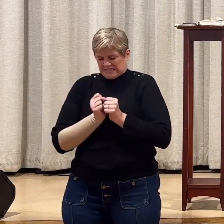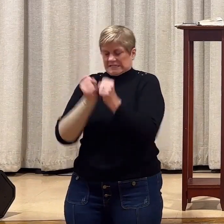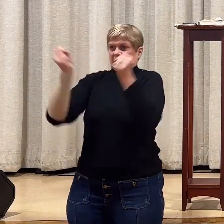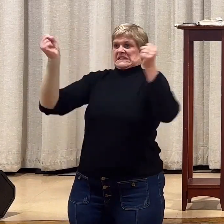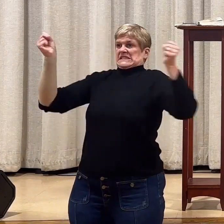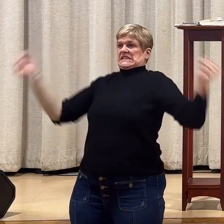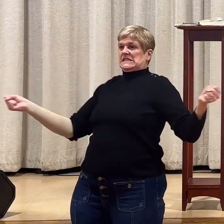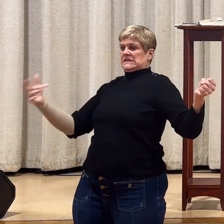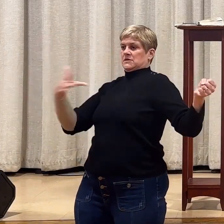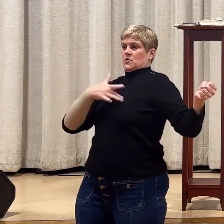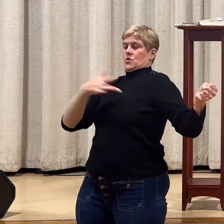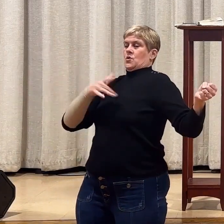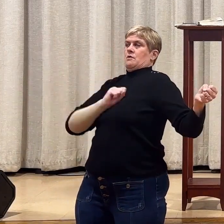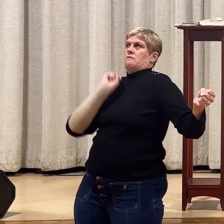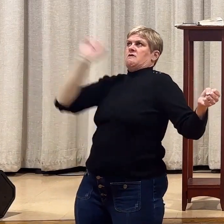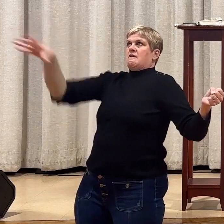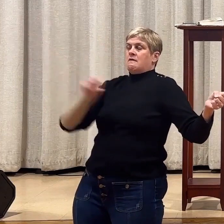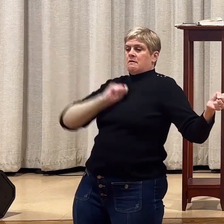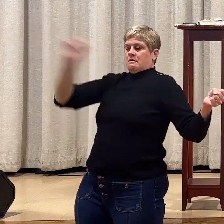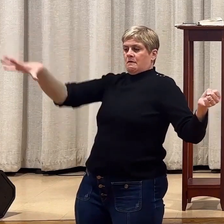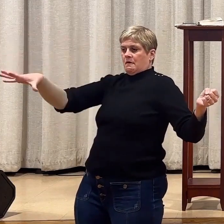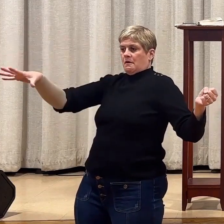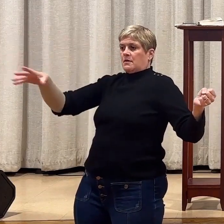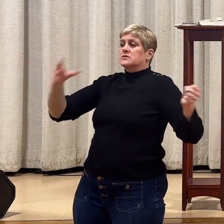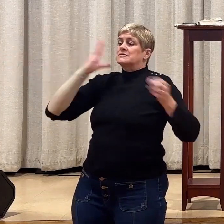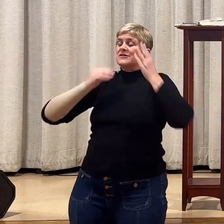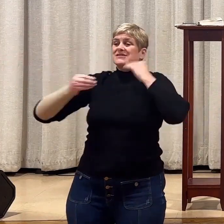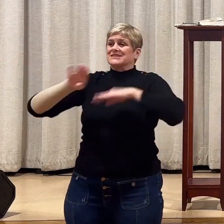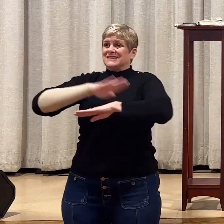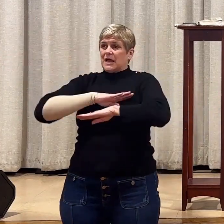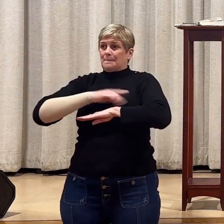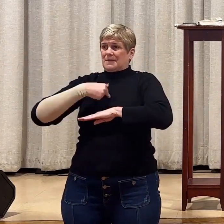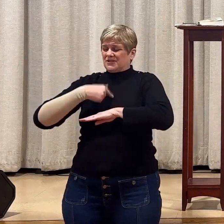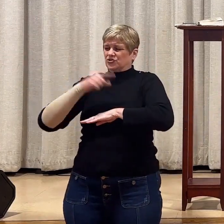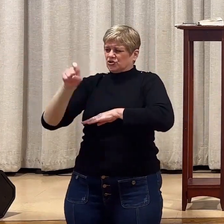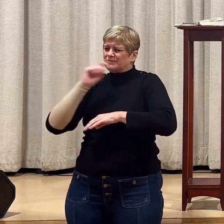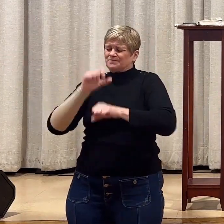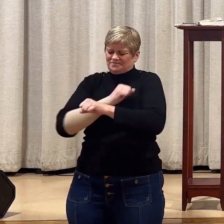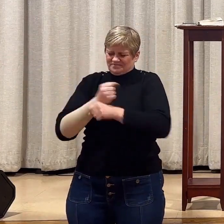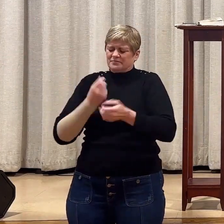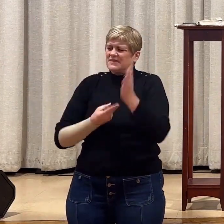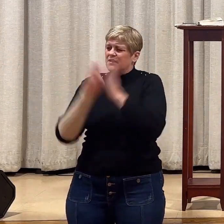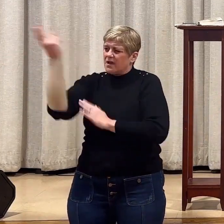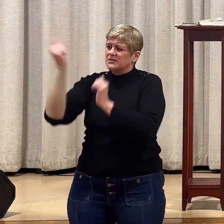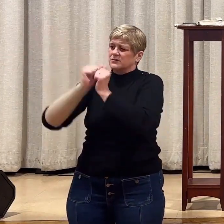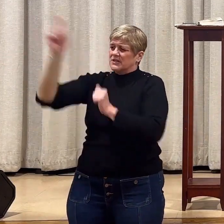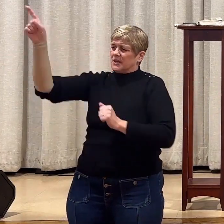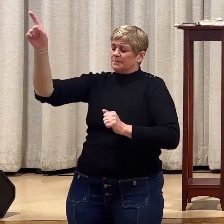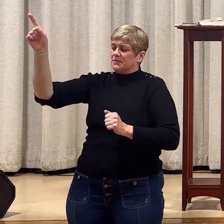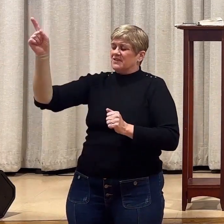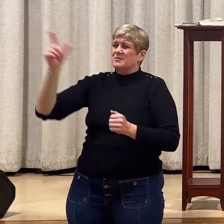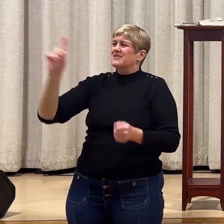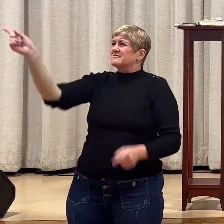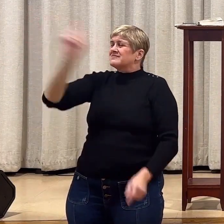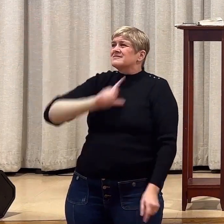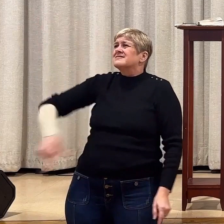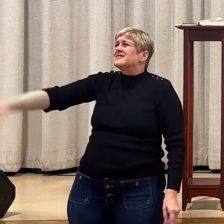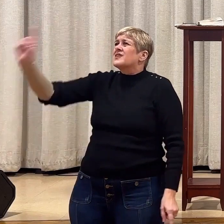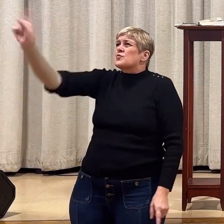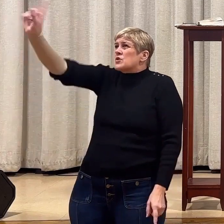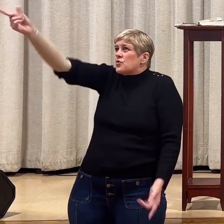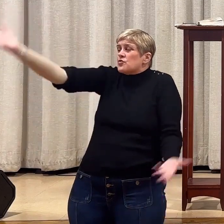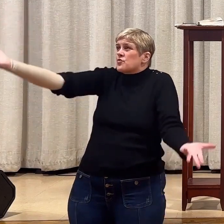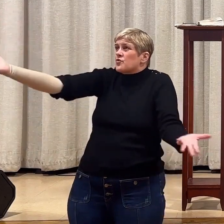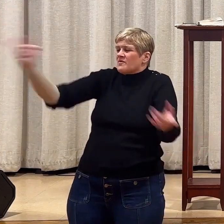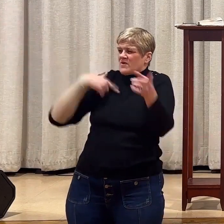real. And so contentment with God comes from being real and honest with God, even if it means, Lord, where are you? Even